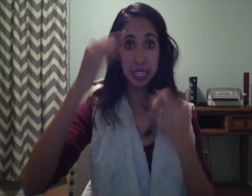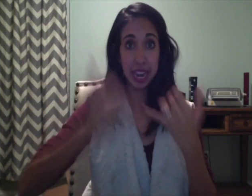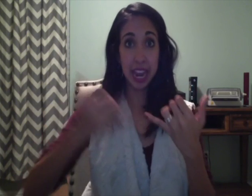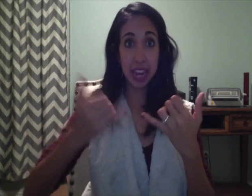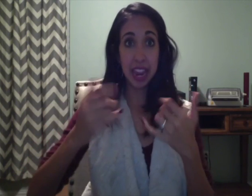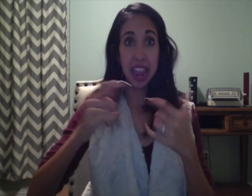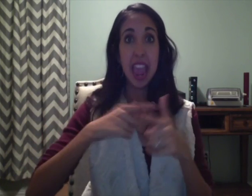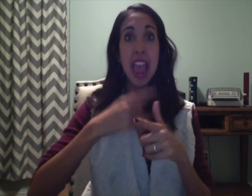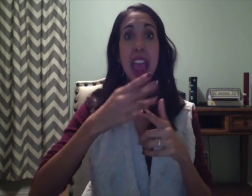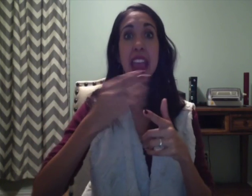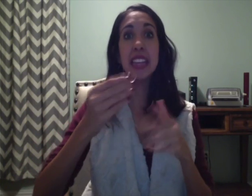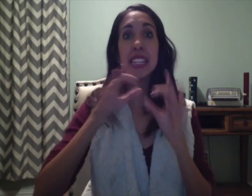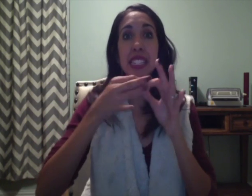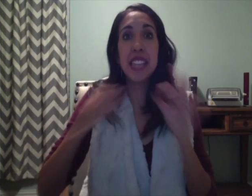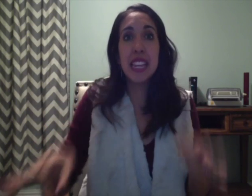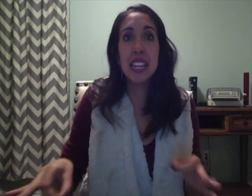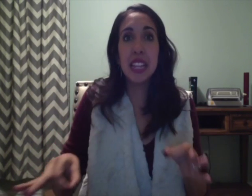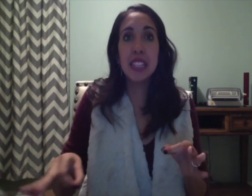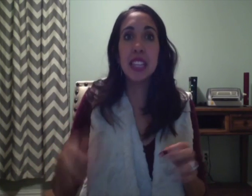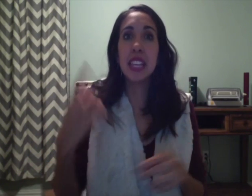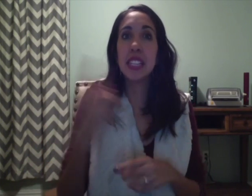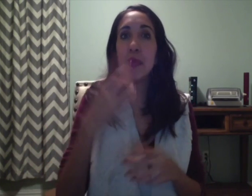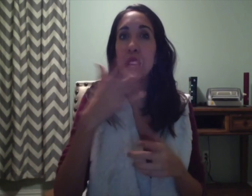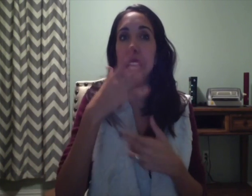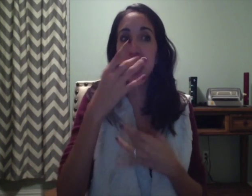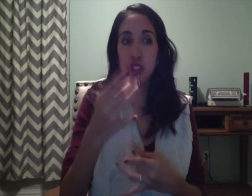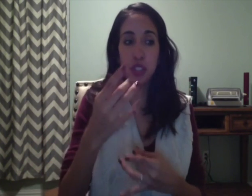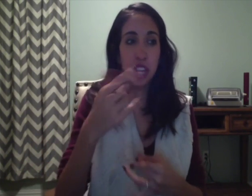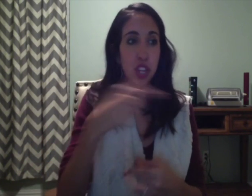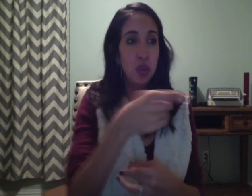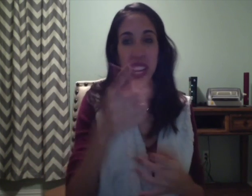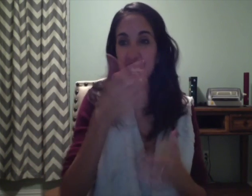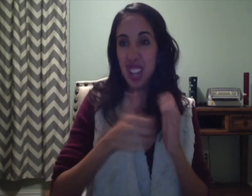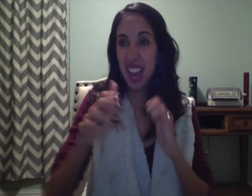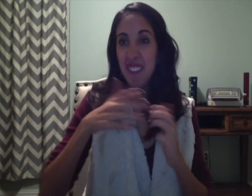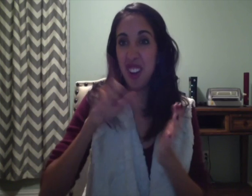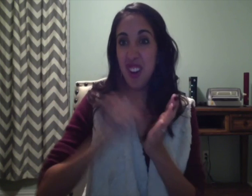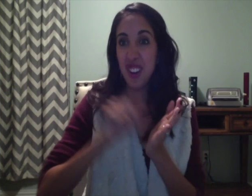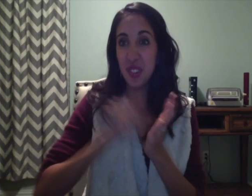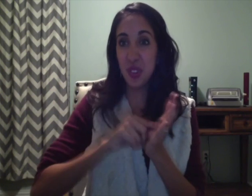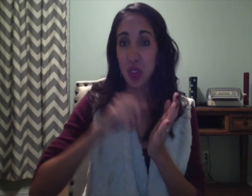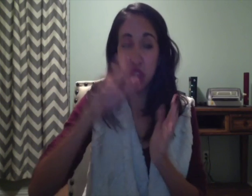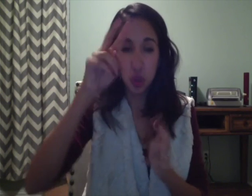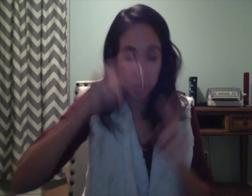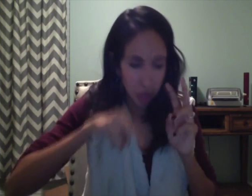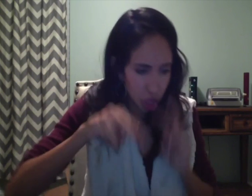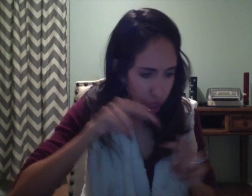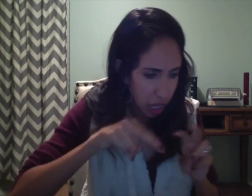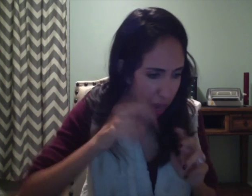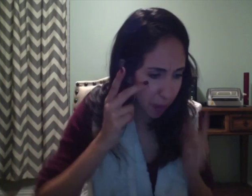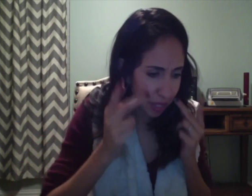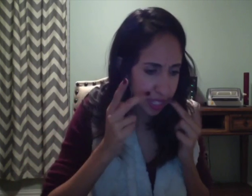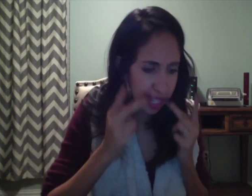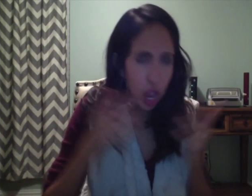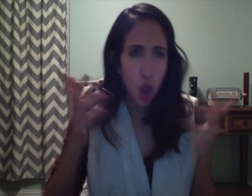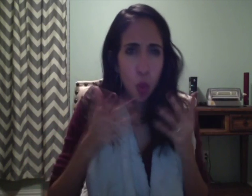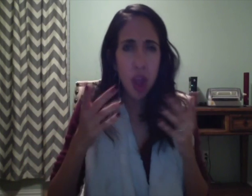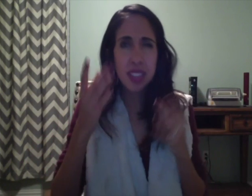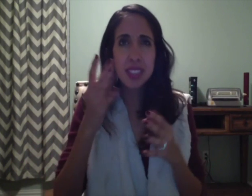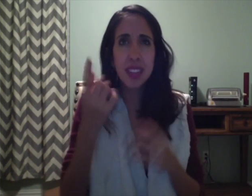today and a sentence, something interesting. You each have the article. You can look it up and see what's